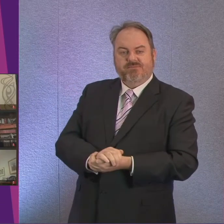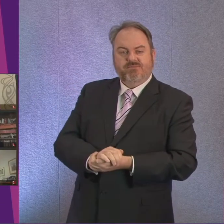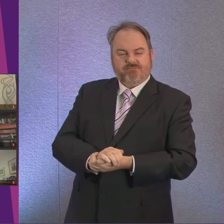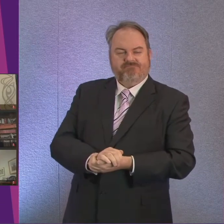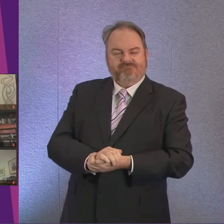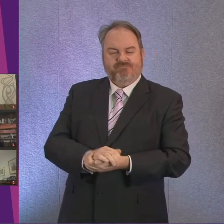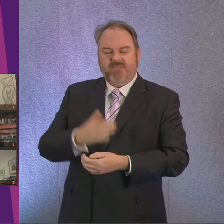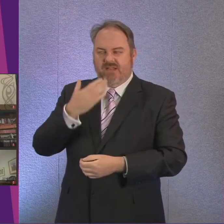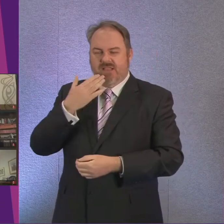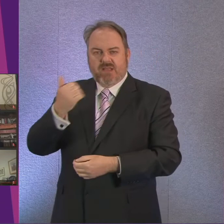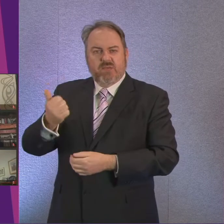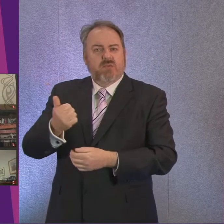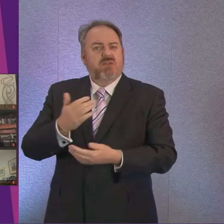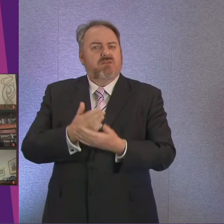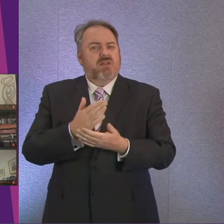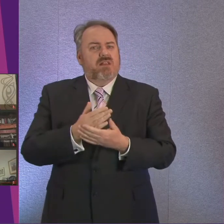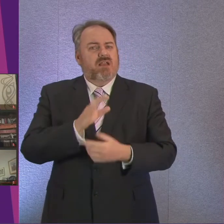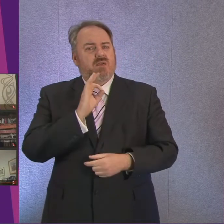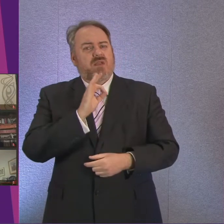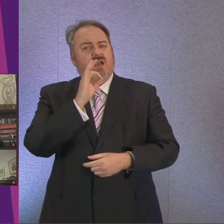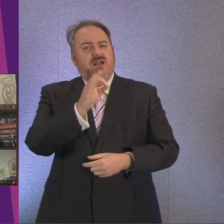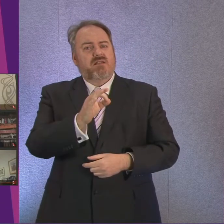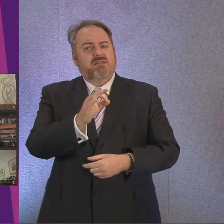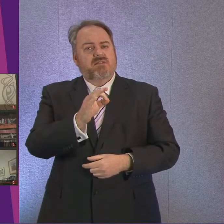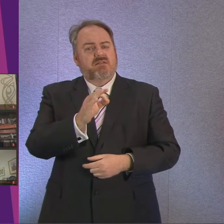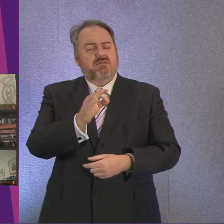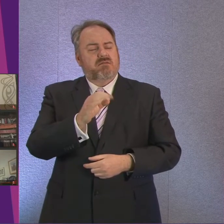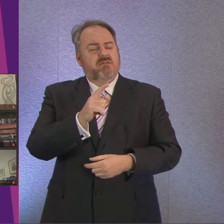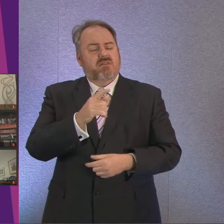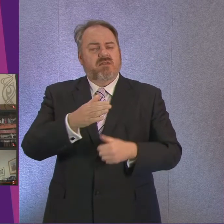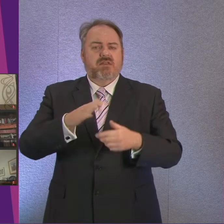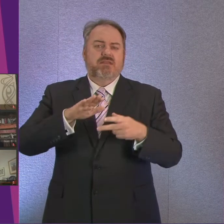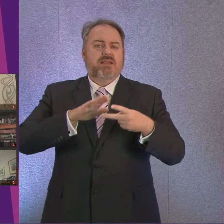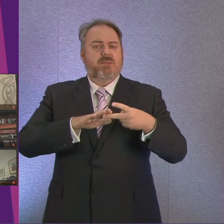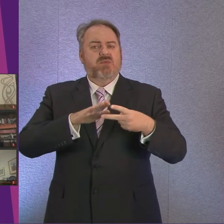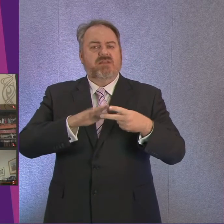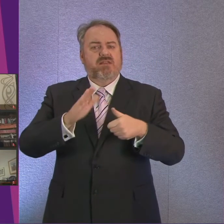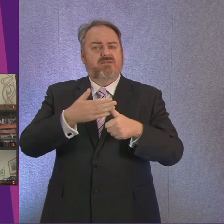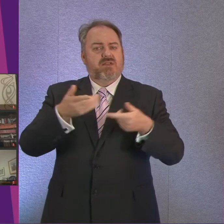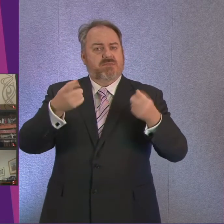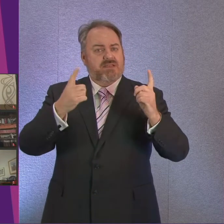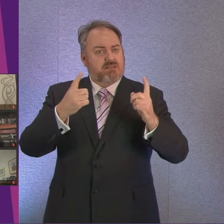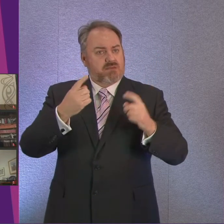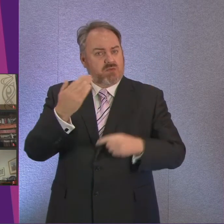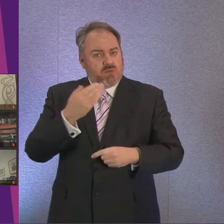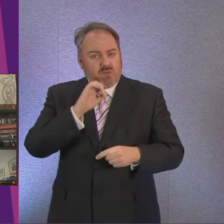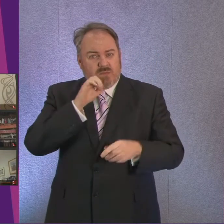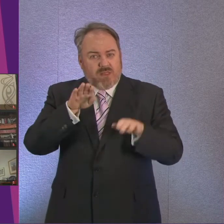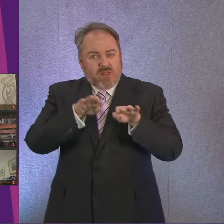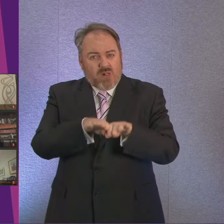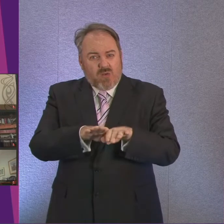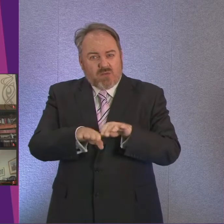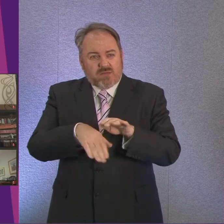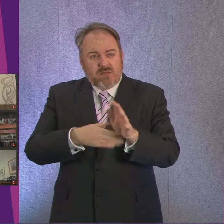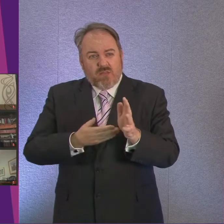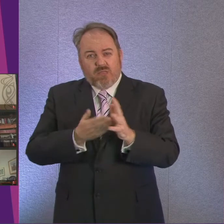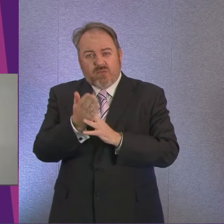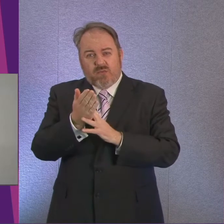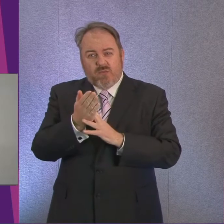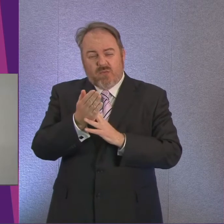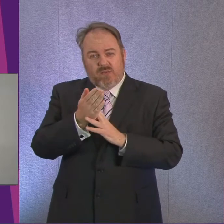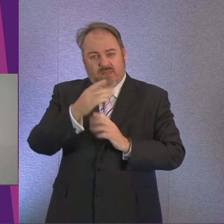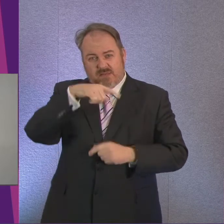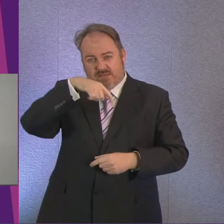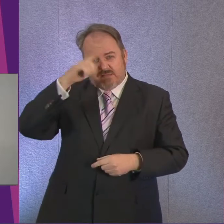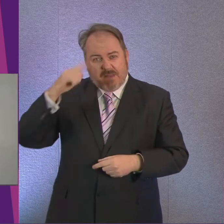you, Presiding Officer. The Deputy First Minister previously indicated that schools might remain closed until at least the summer break, but the prospect